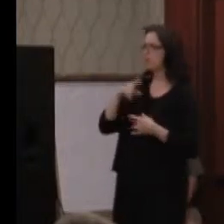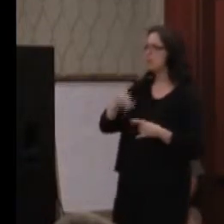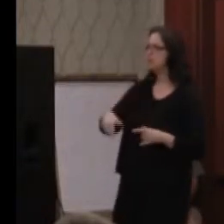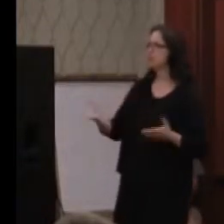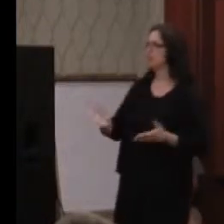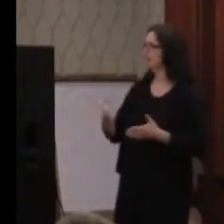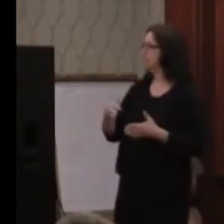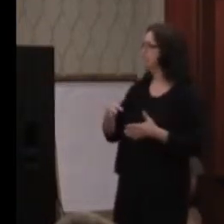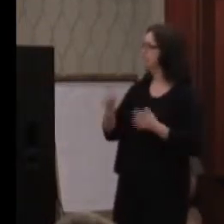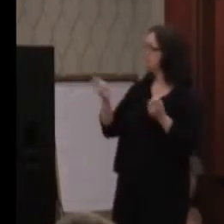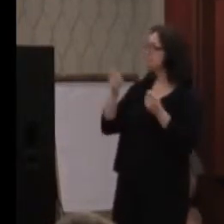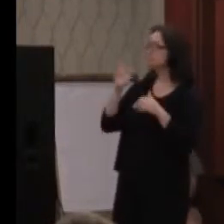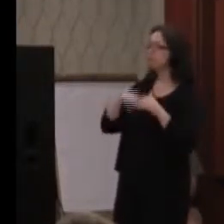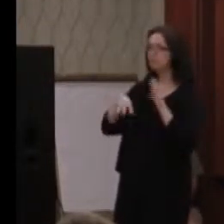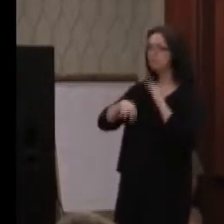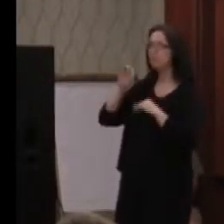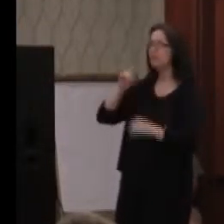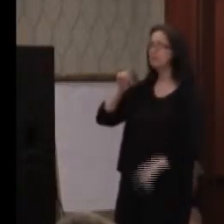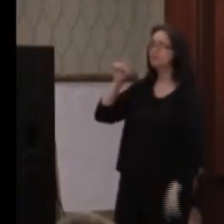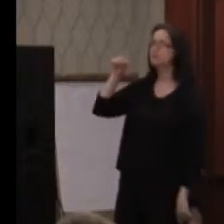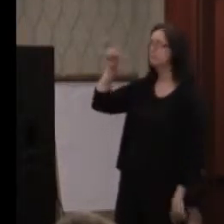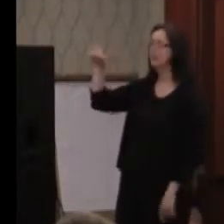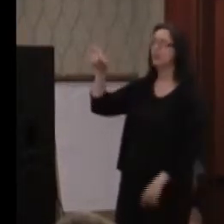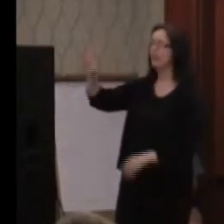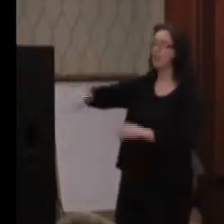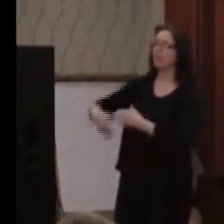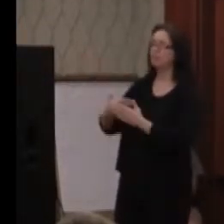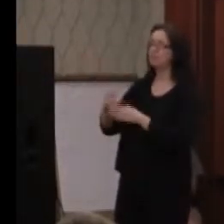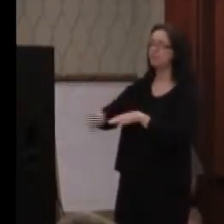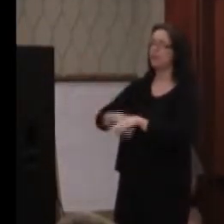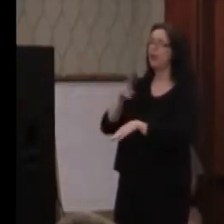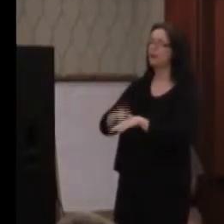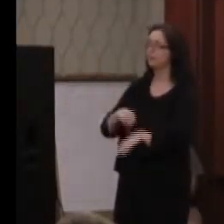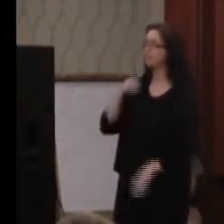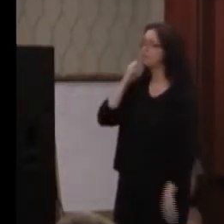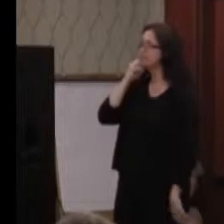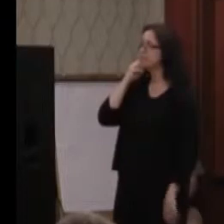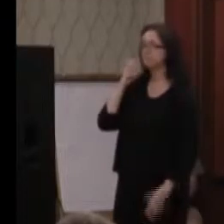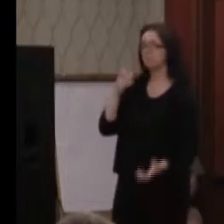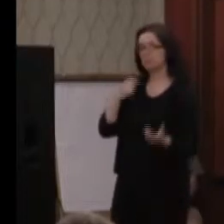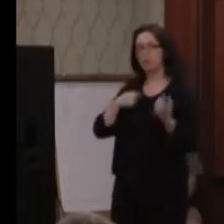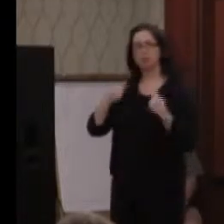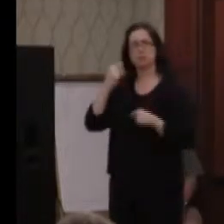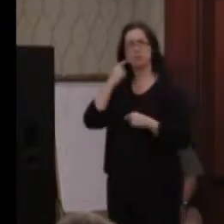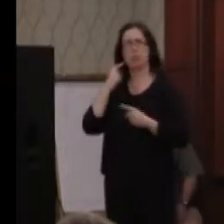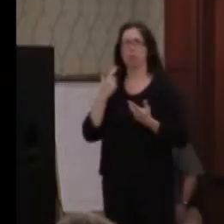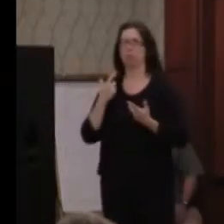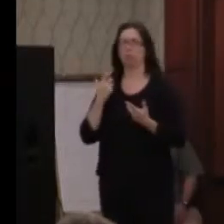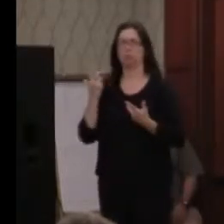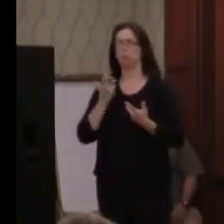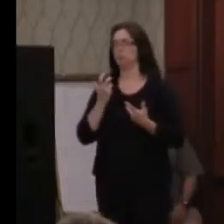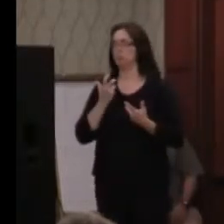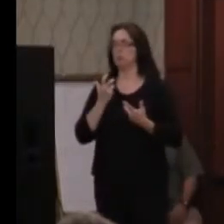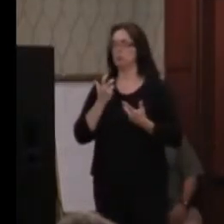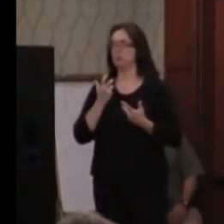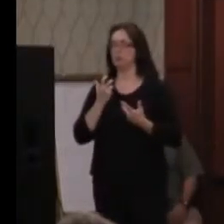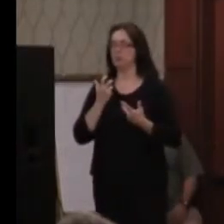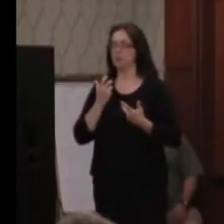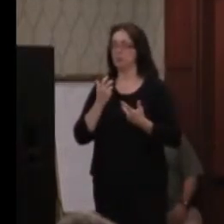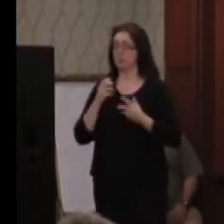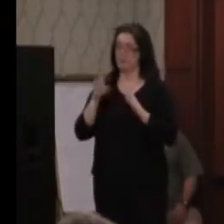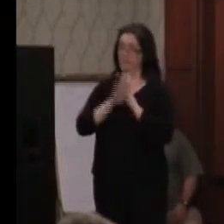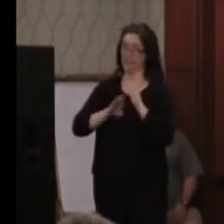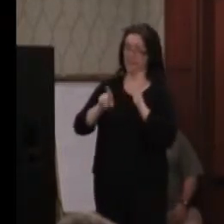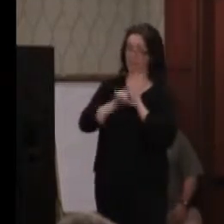festival than you find in the church organization." So I thought, coming from a background